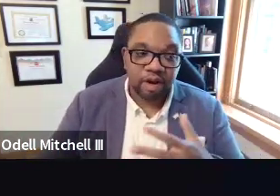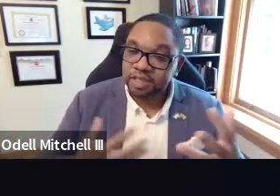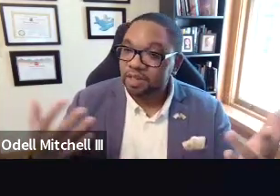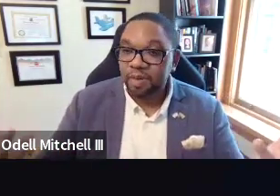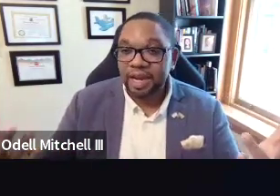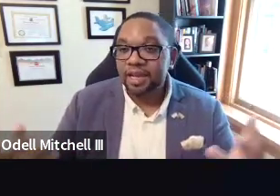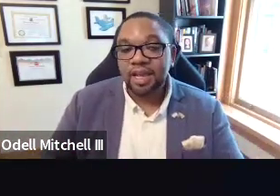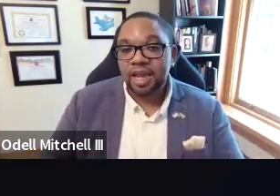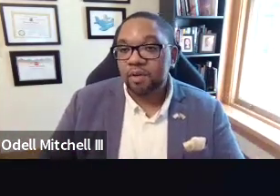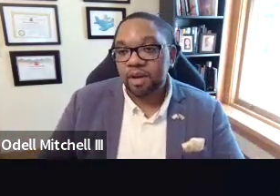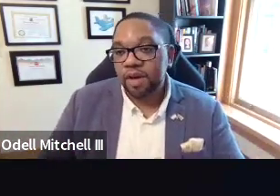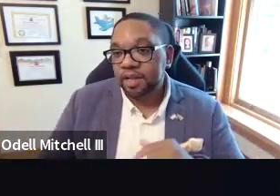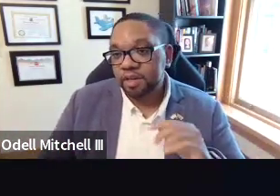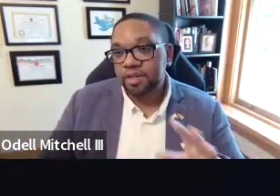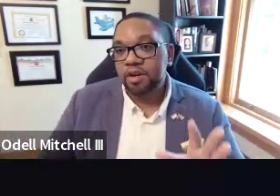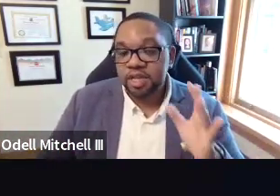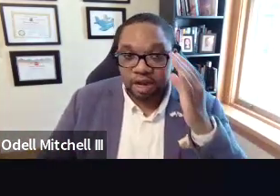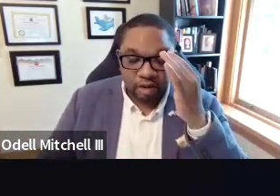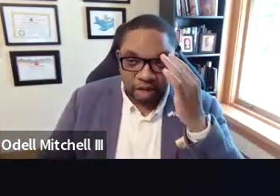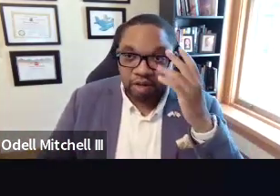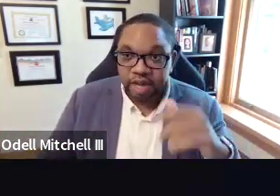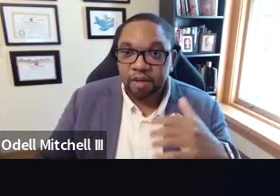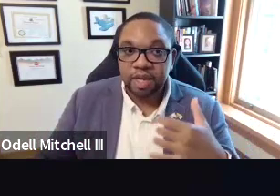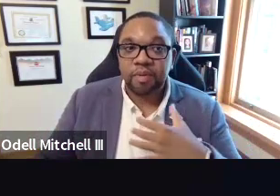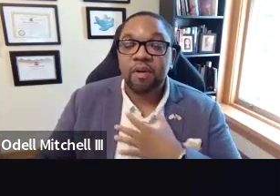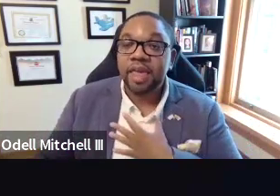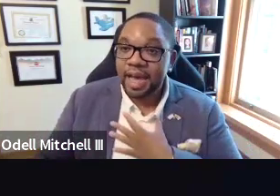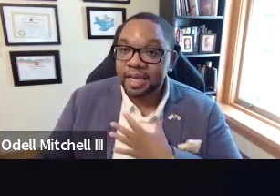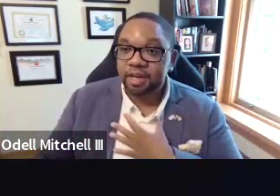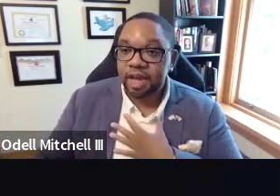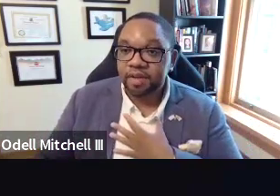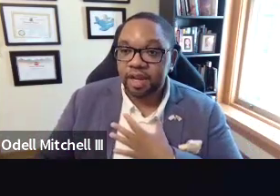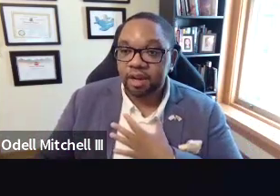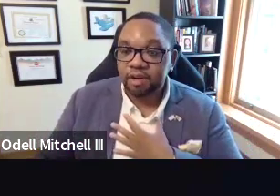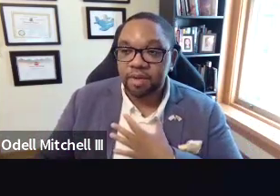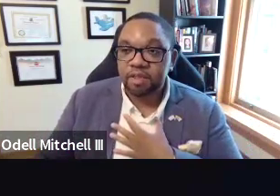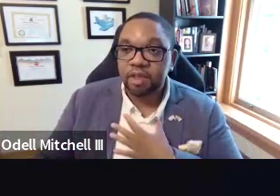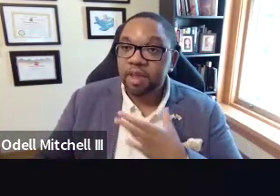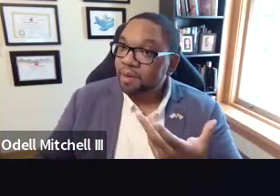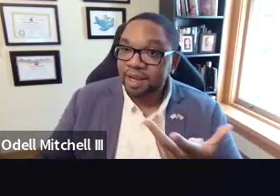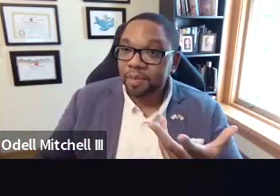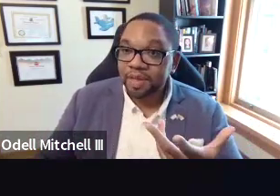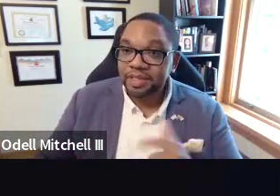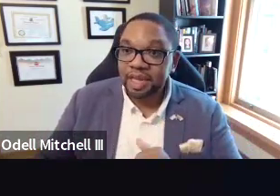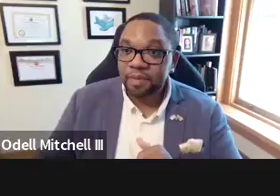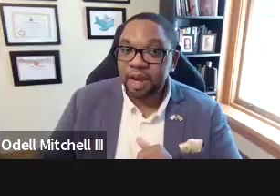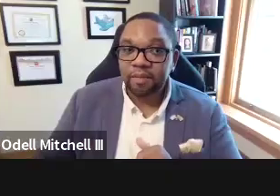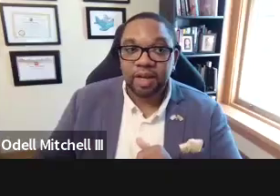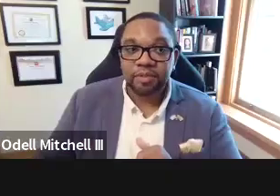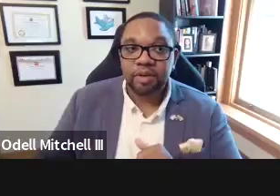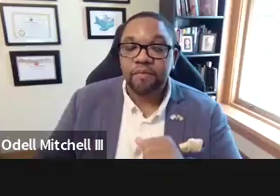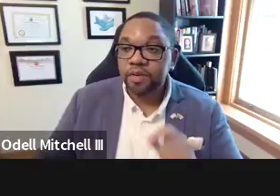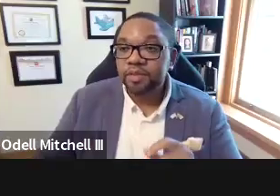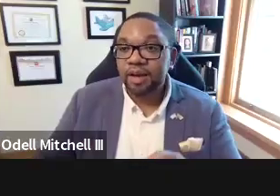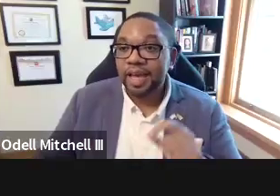the Creative Arts. It's a great network of volunteer attorneys that are here to help people as they're navigating agreements. But a couple of things to keep in mind when